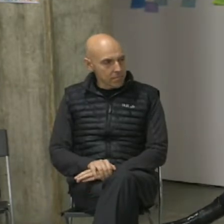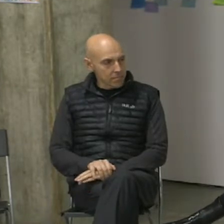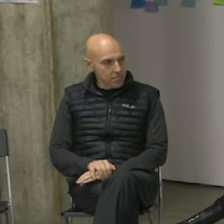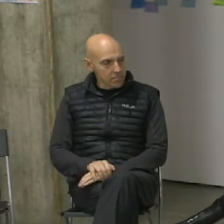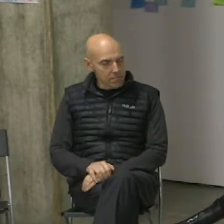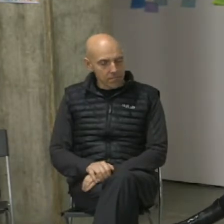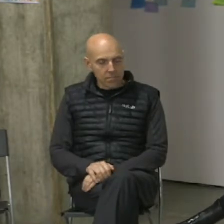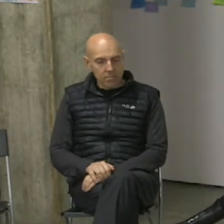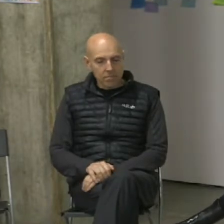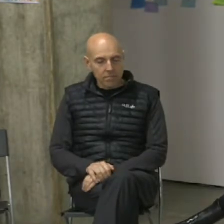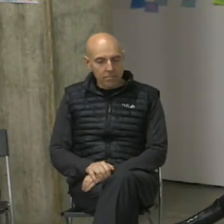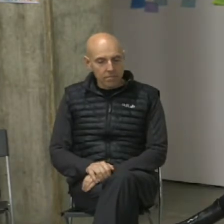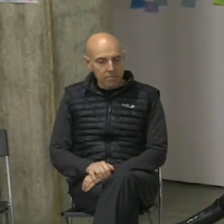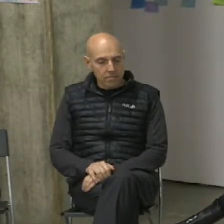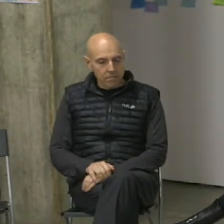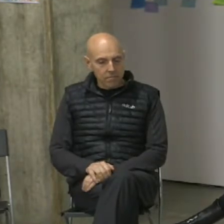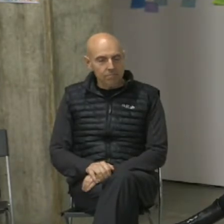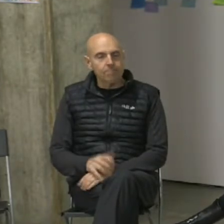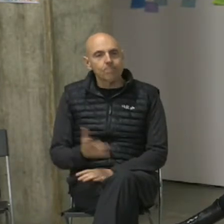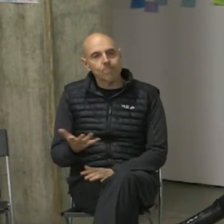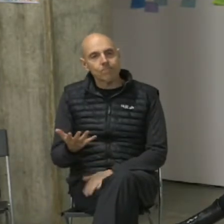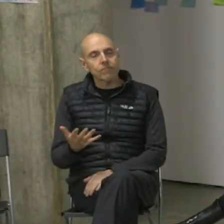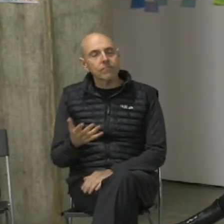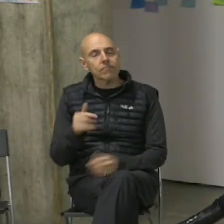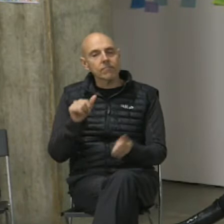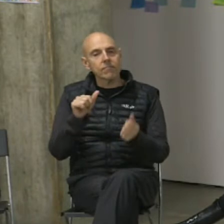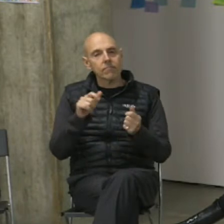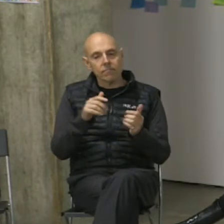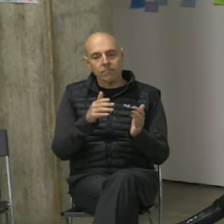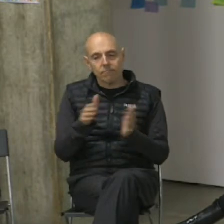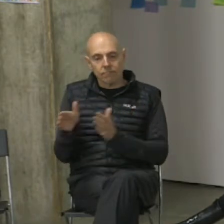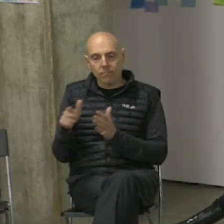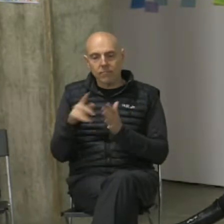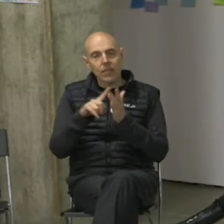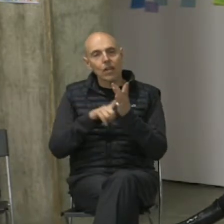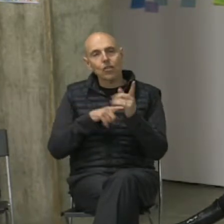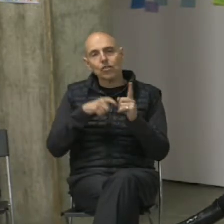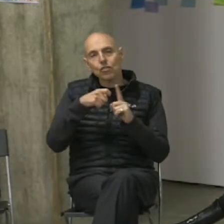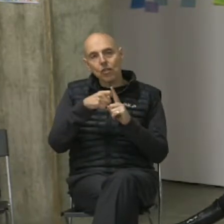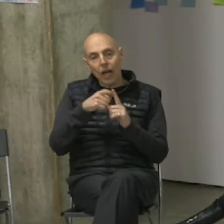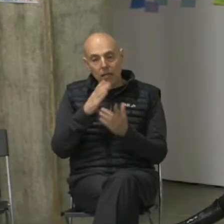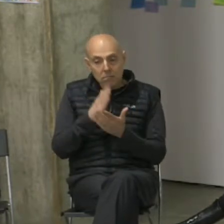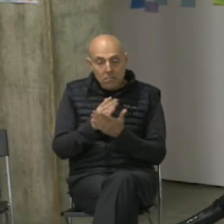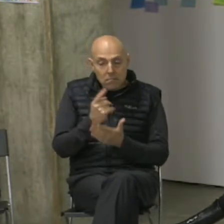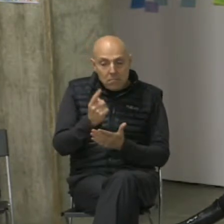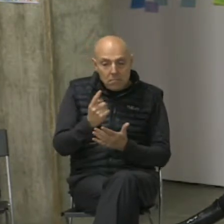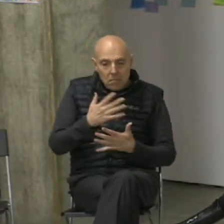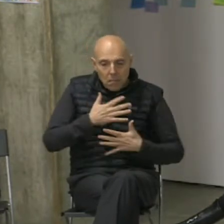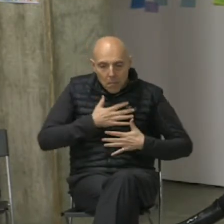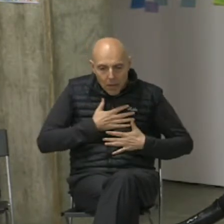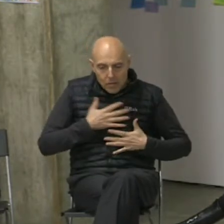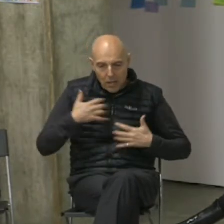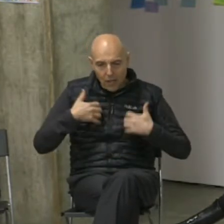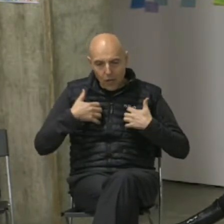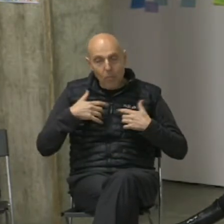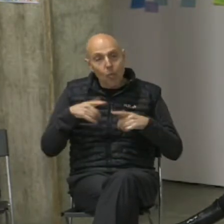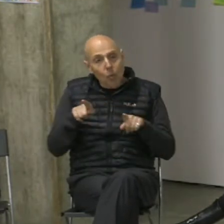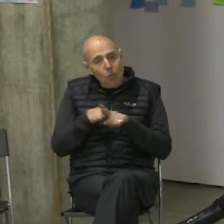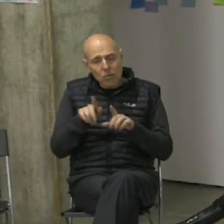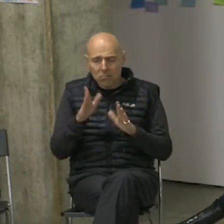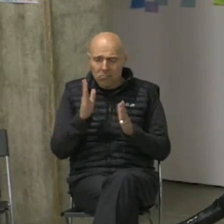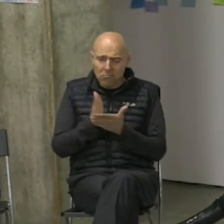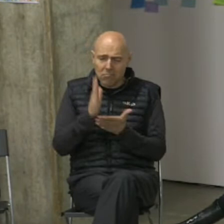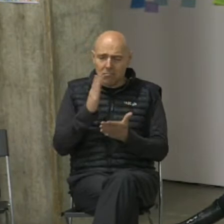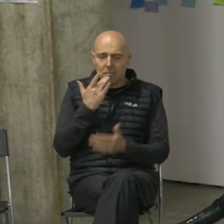Thank you. Jack was very passionate and enthusiastic, but he was also incredibly